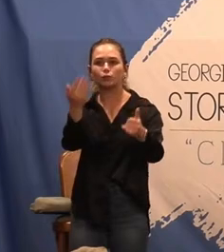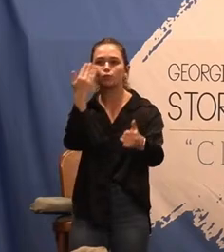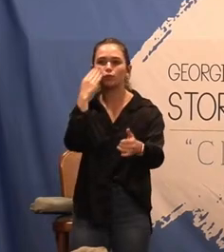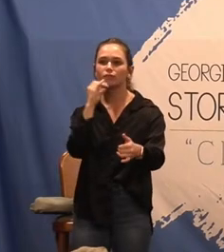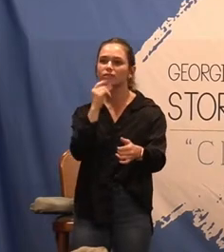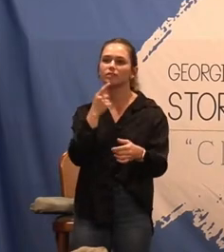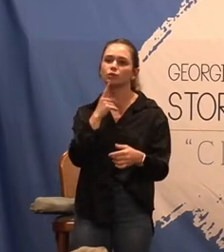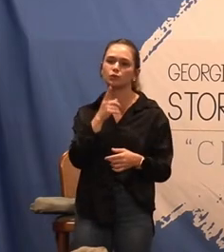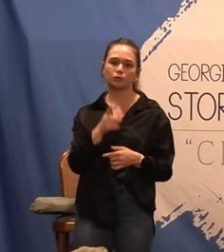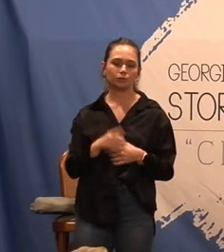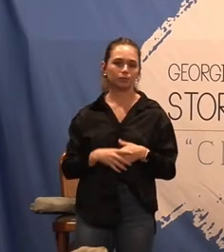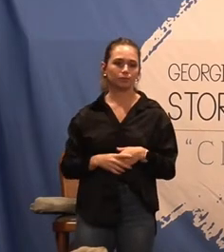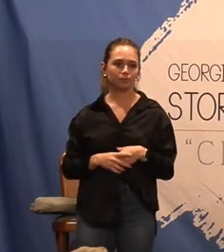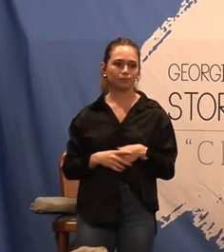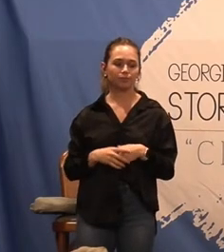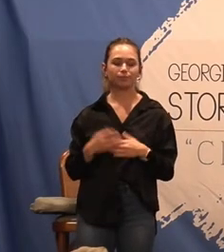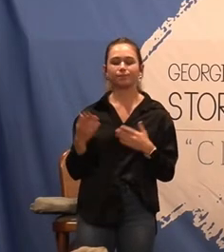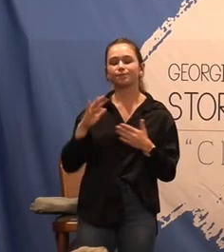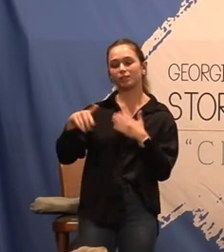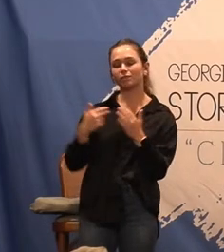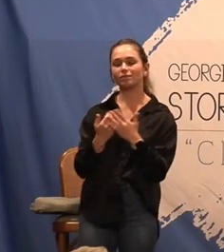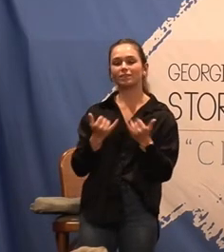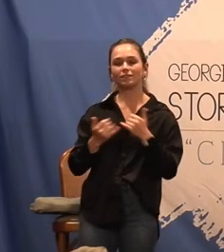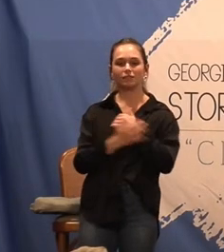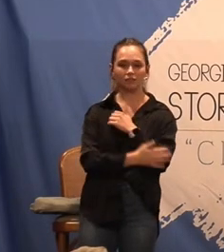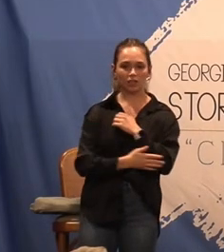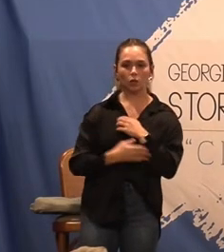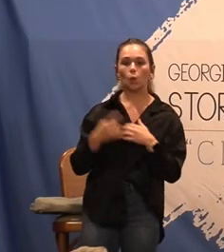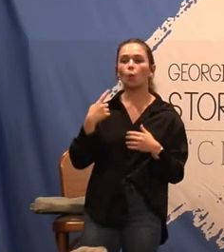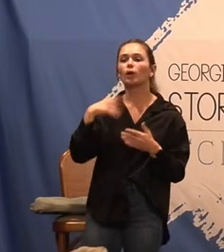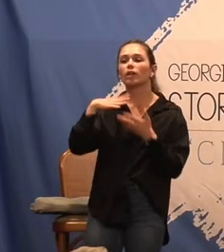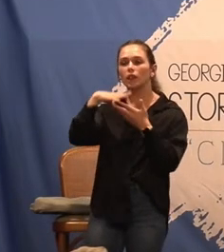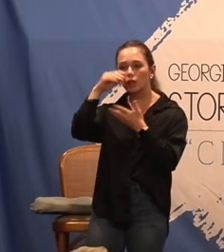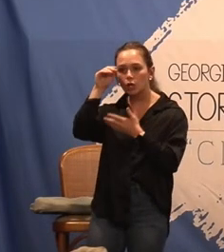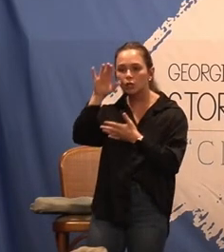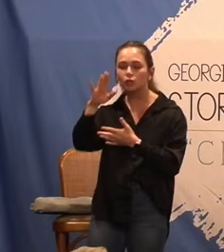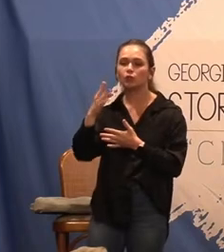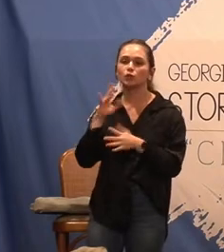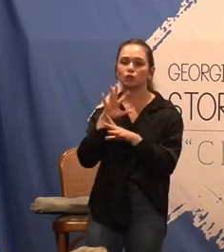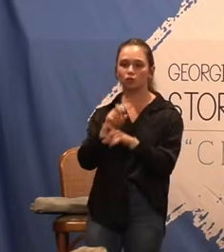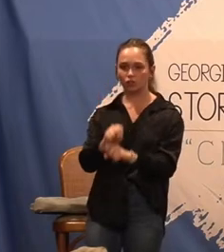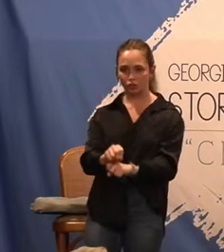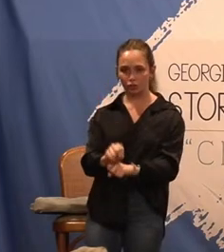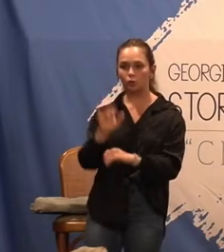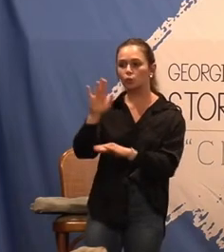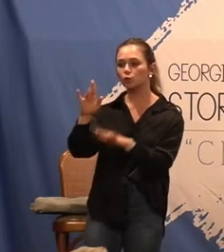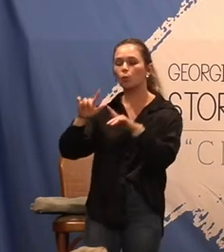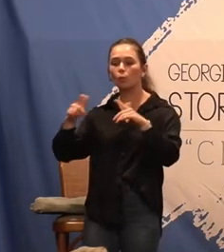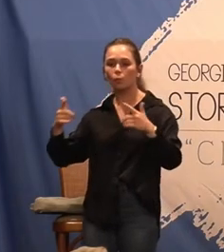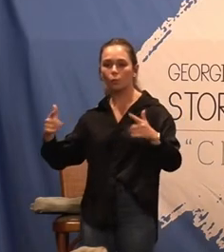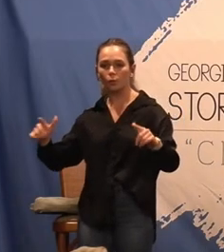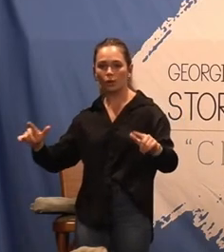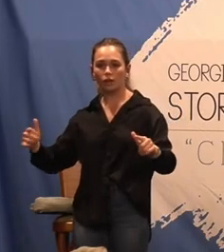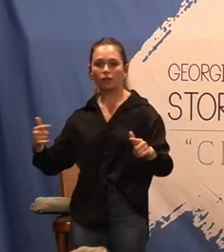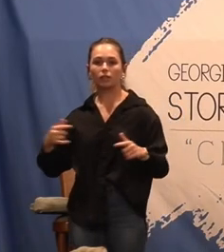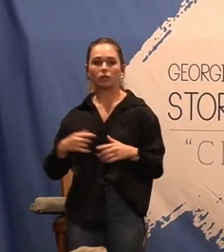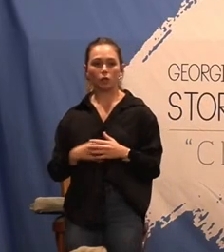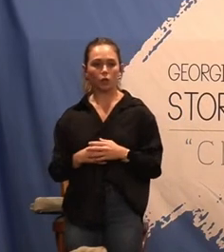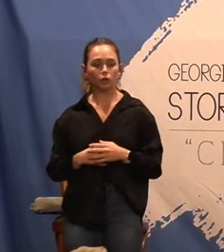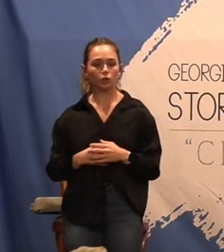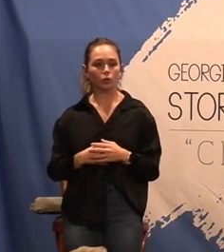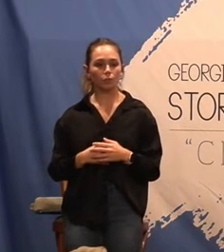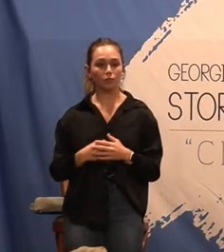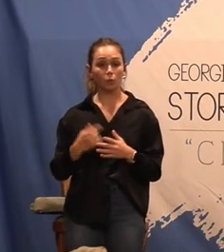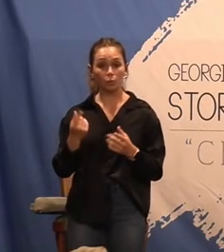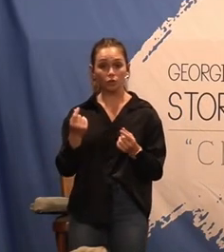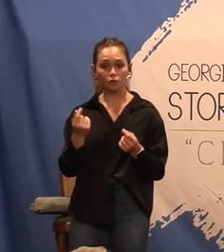that's not true. We come to this country, we learn your traditions, we learn your language, and we take your traditions